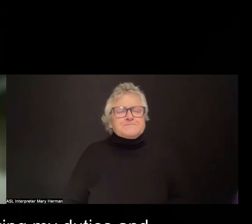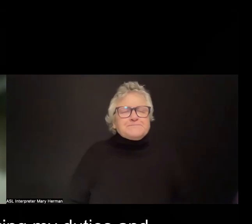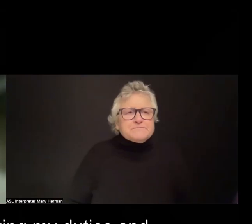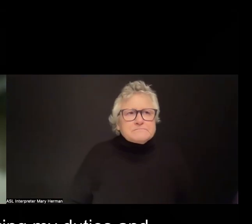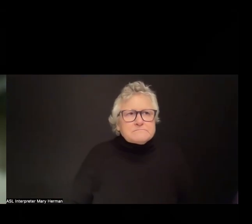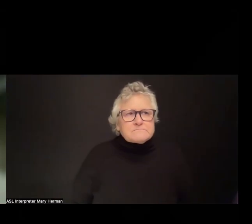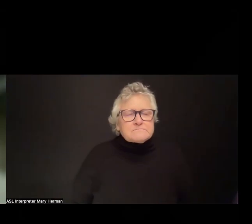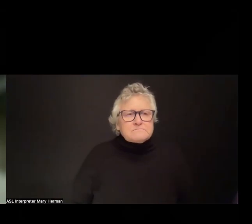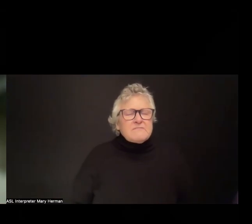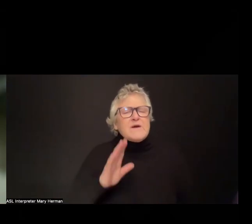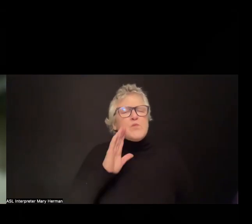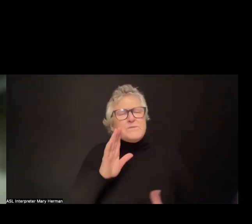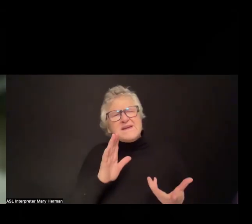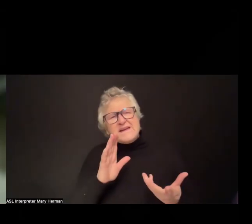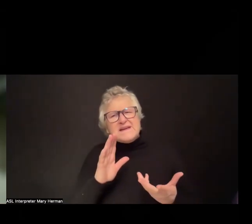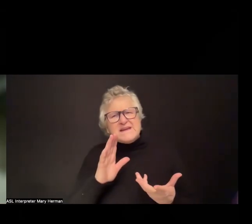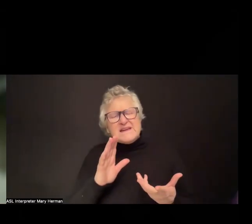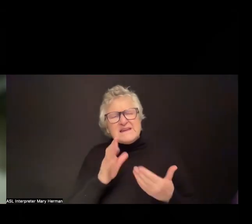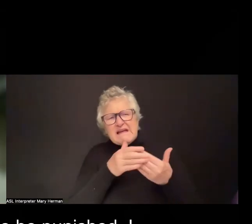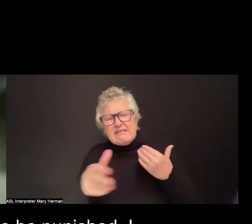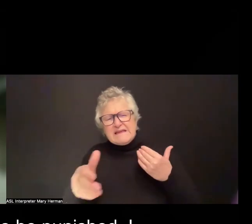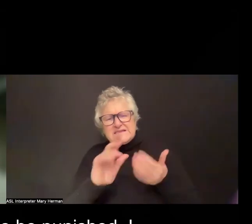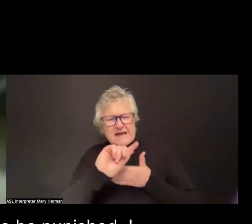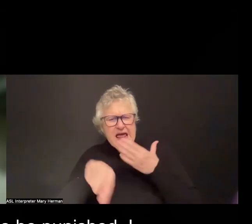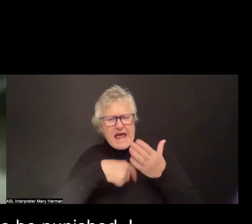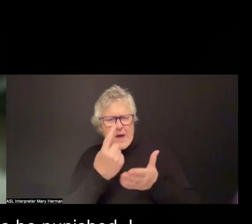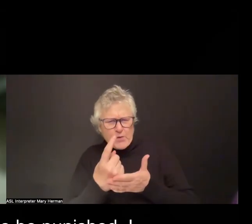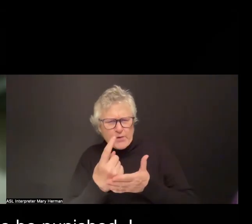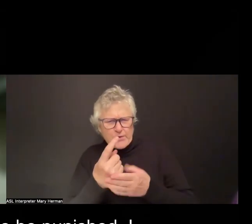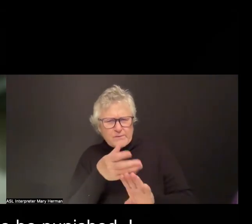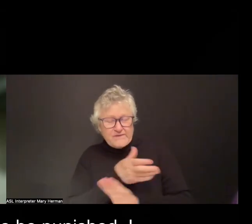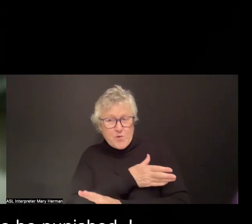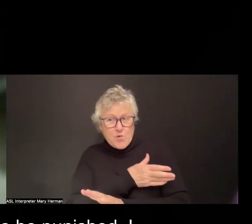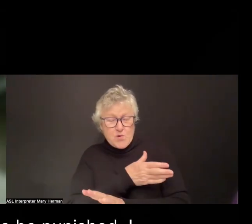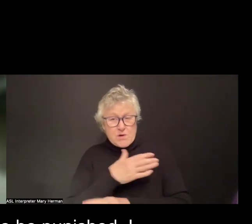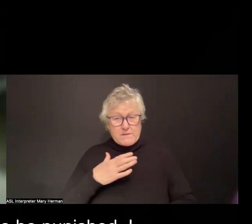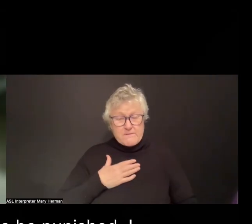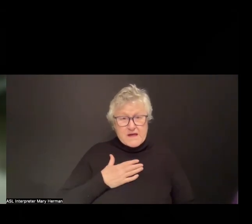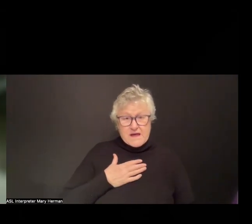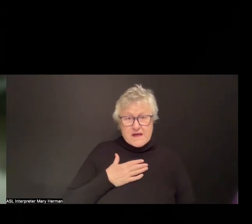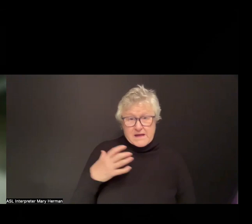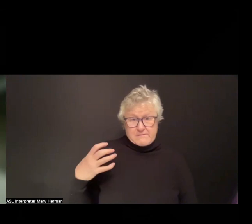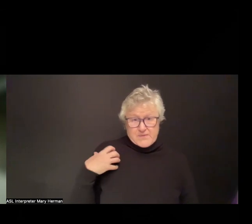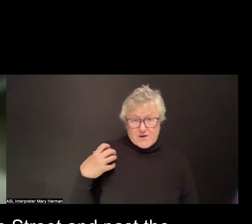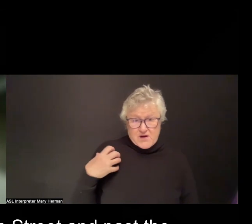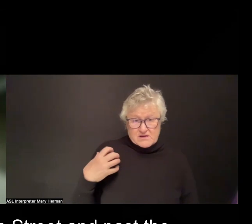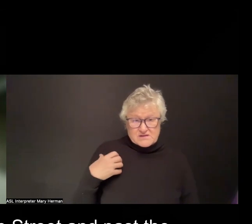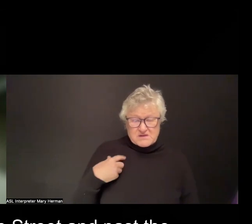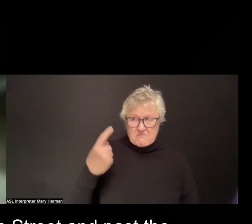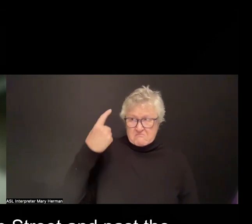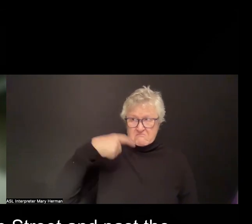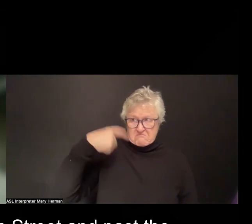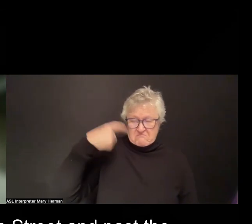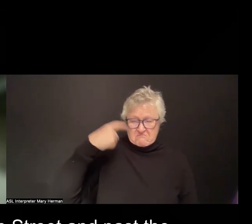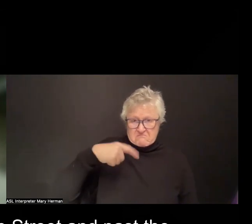mistress and stealing the mug from the old rummy. If I was going to be punished, I determined to make the most of it. I hustled down